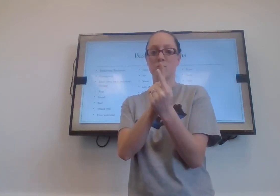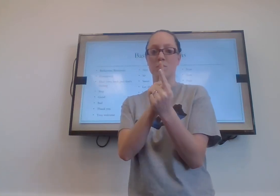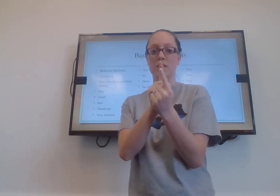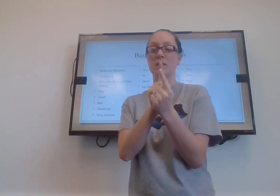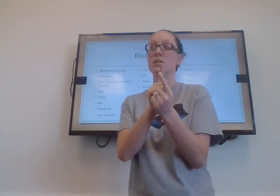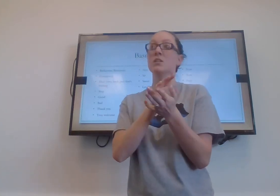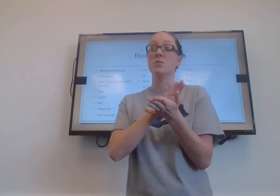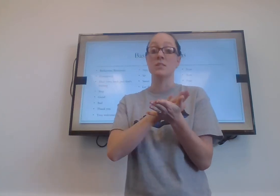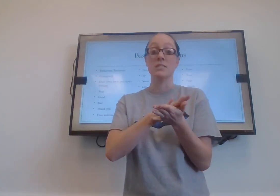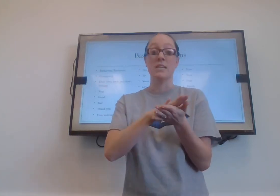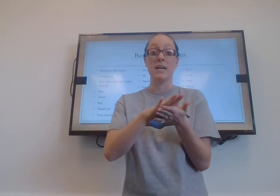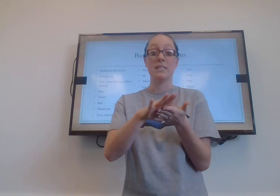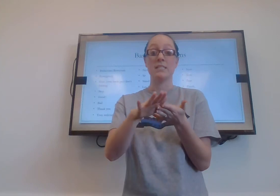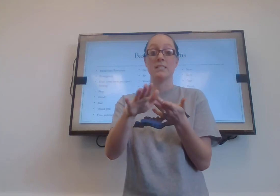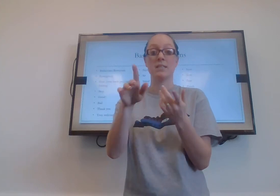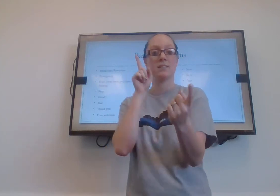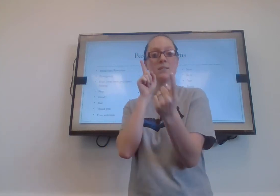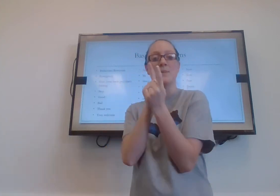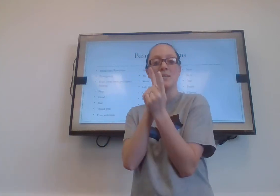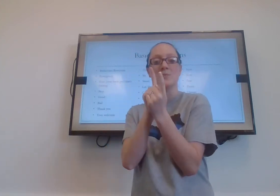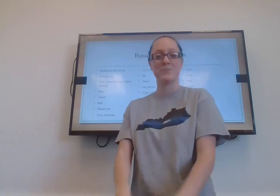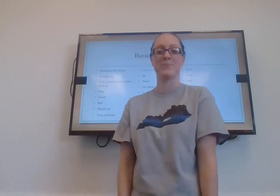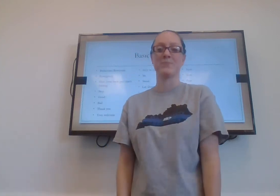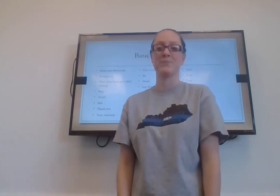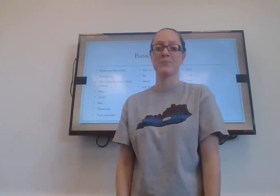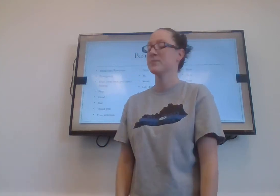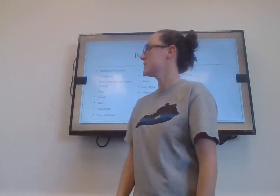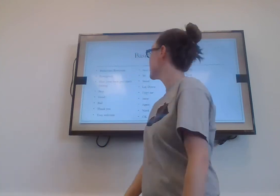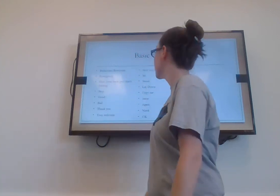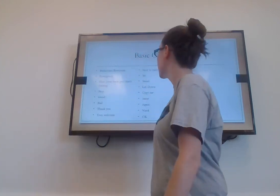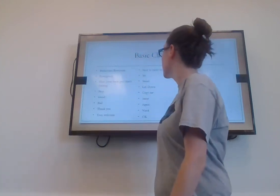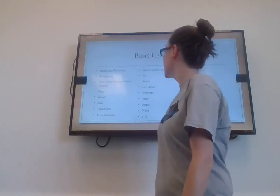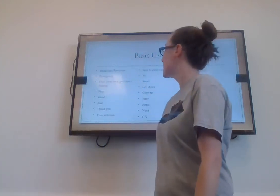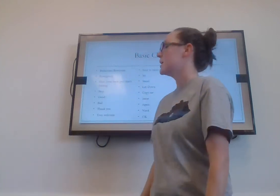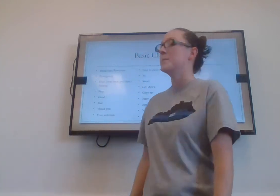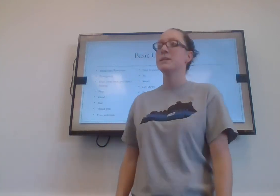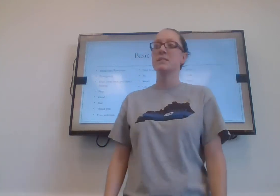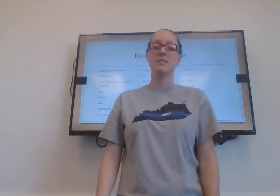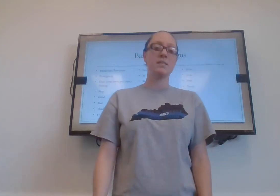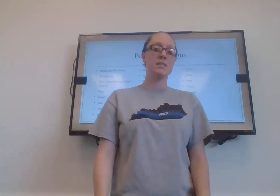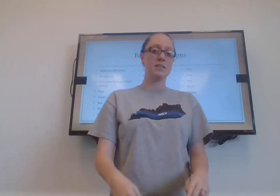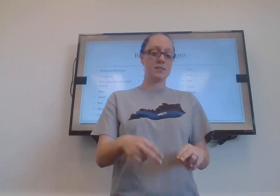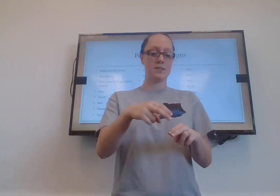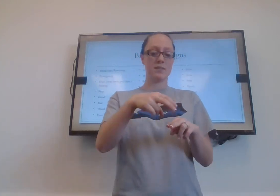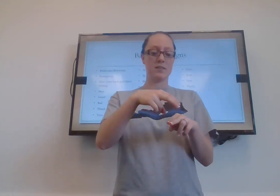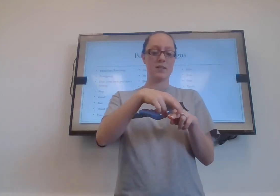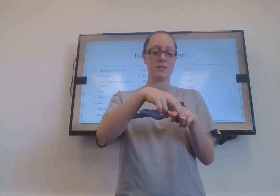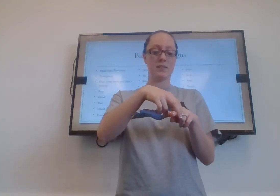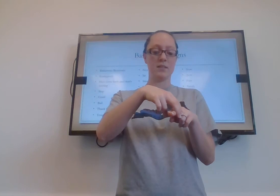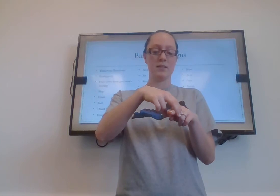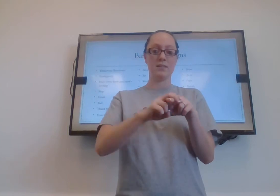going to meet. So it's nice to meet you. Okay? Sit is